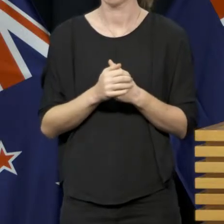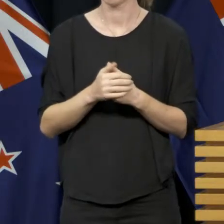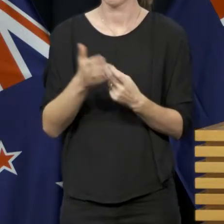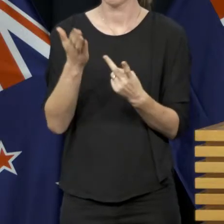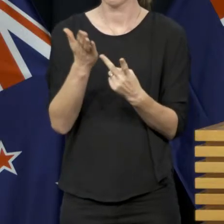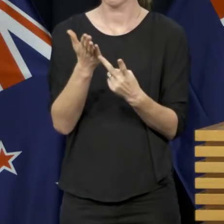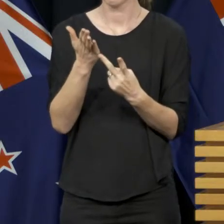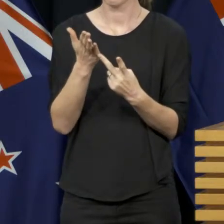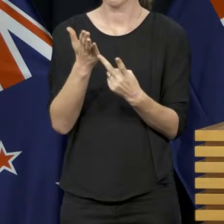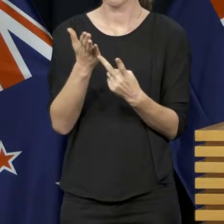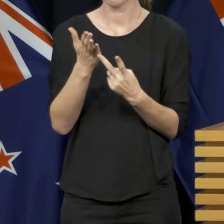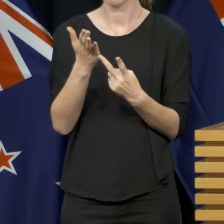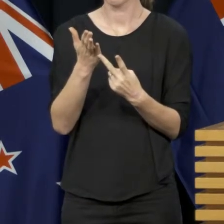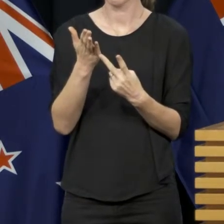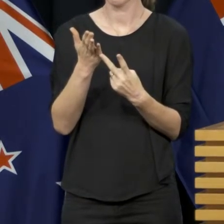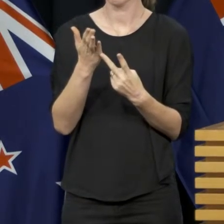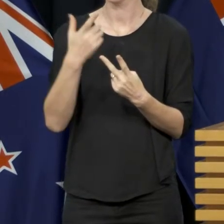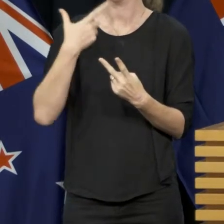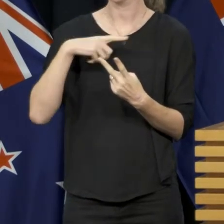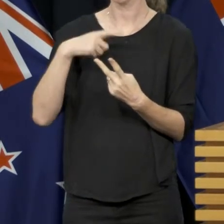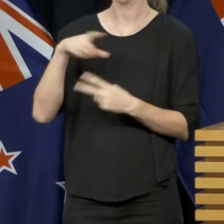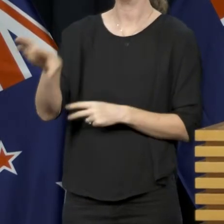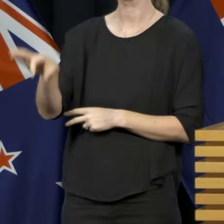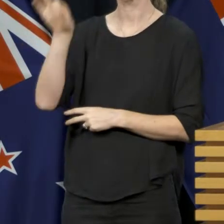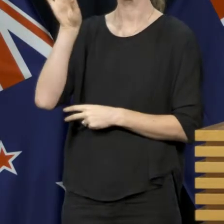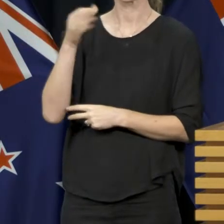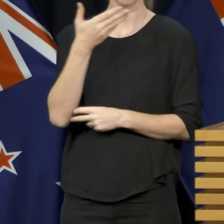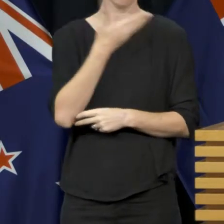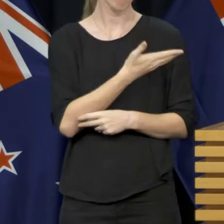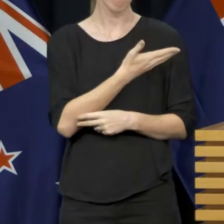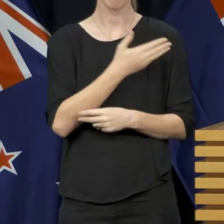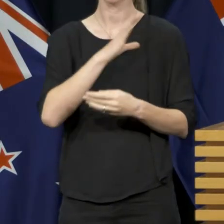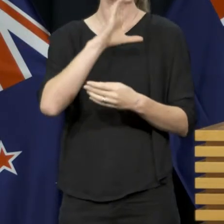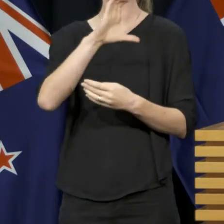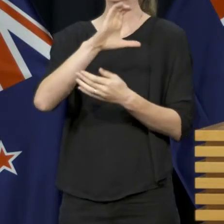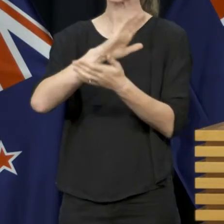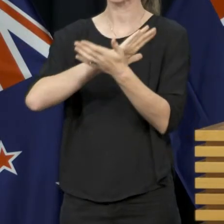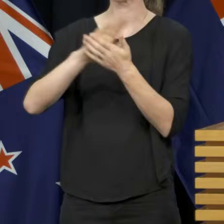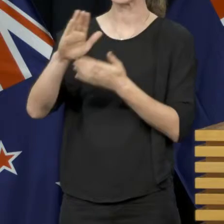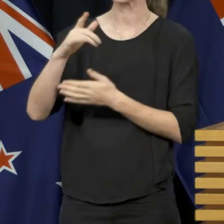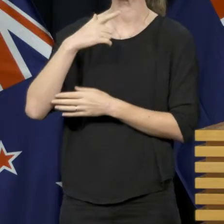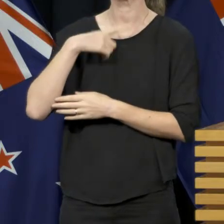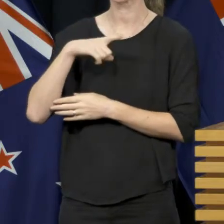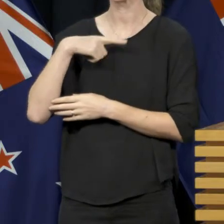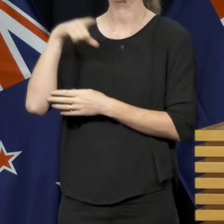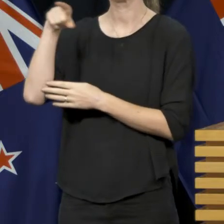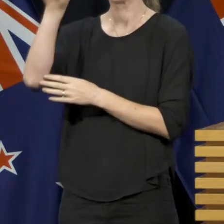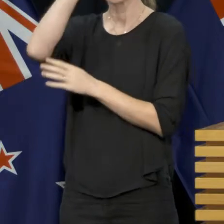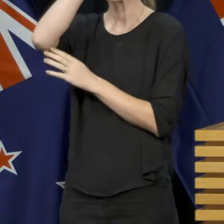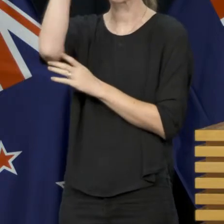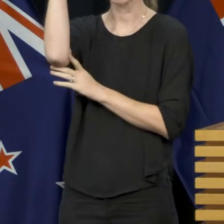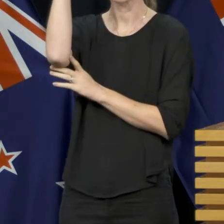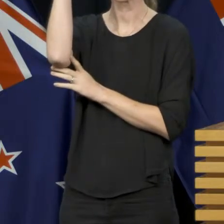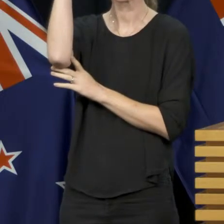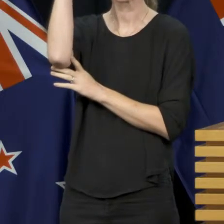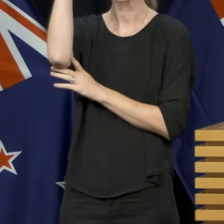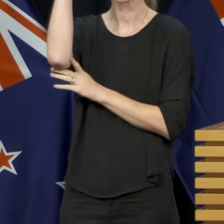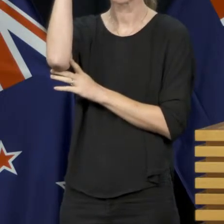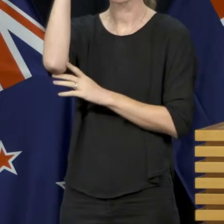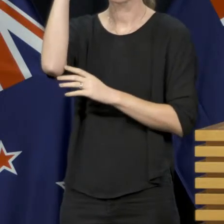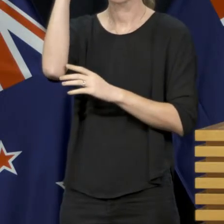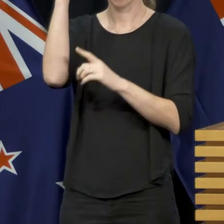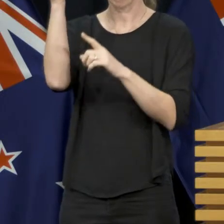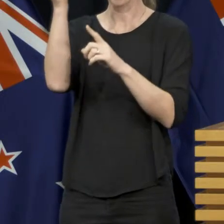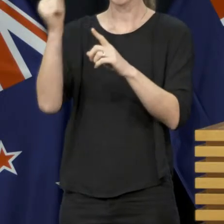point to make is the reason I have chosen Minister Hipkins is in part because of the experience that he has with an